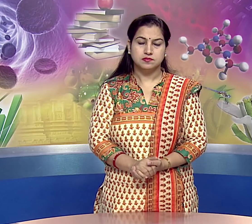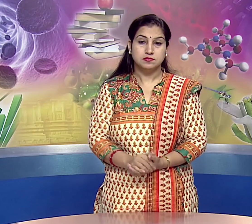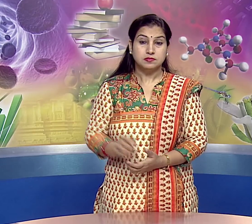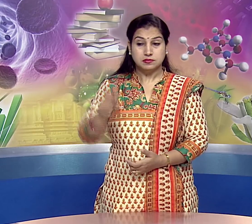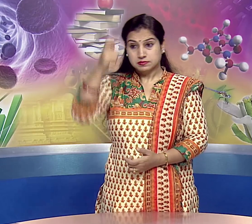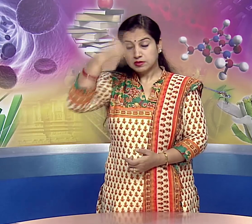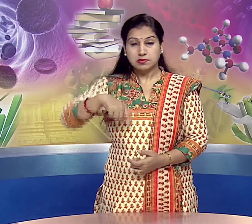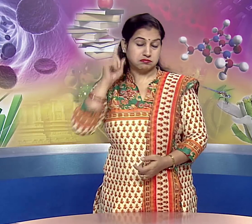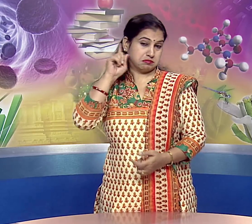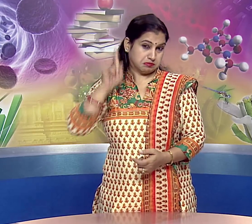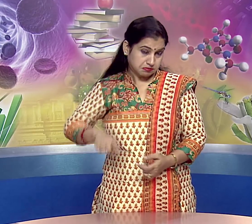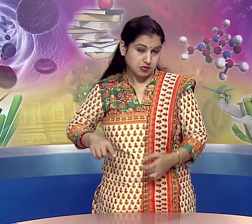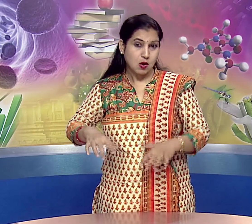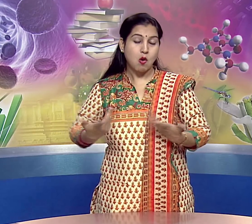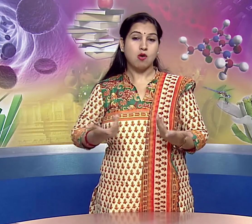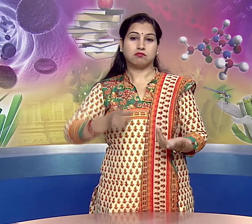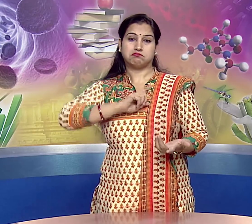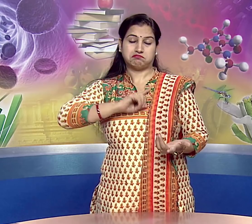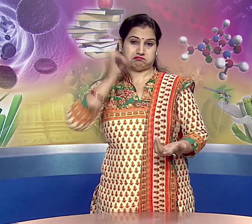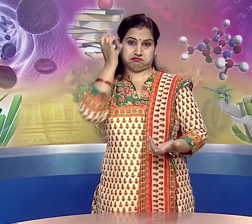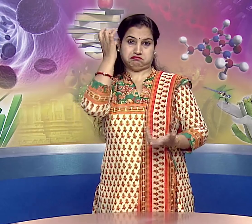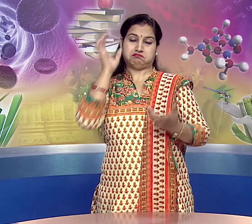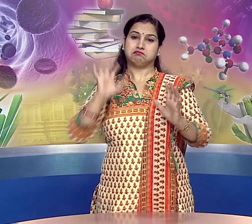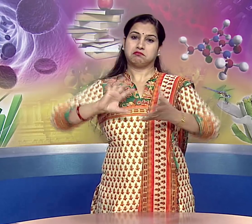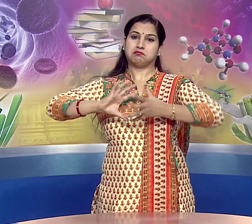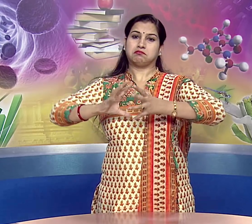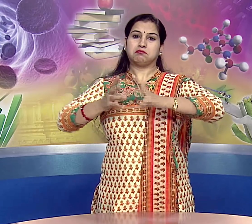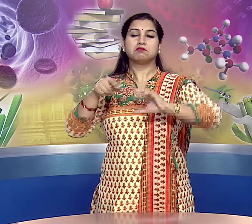In his arrogance and ignorance,